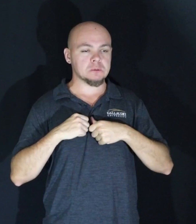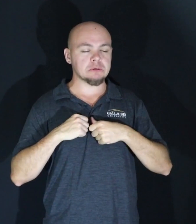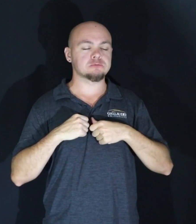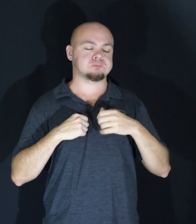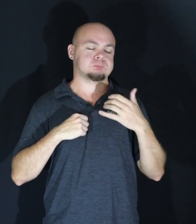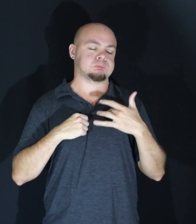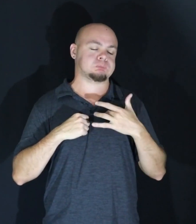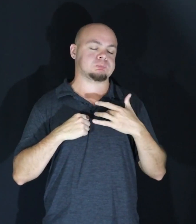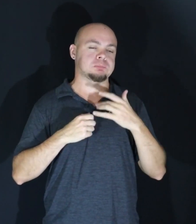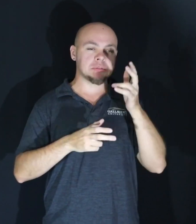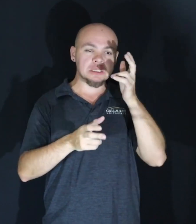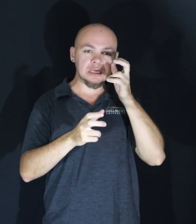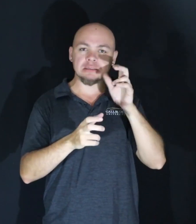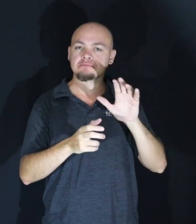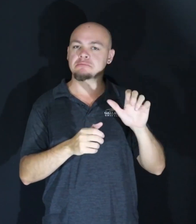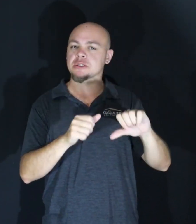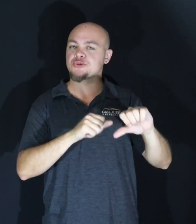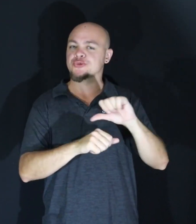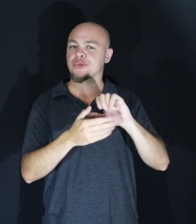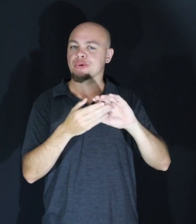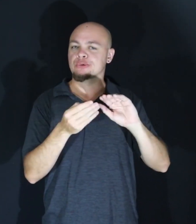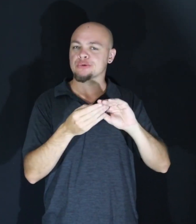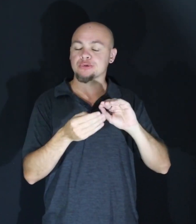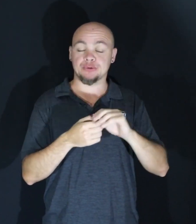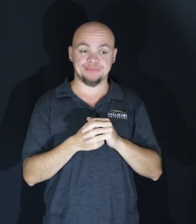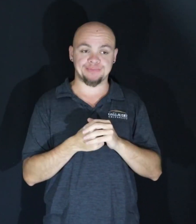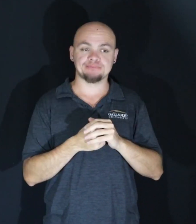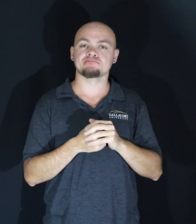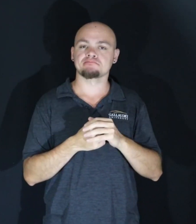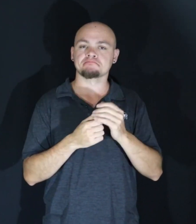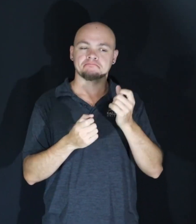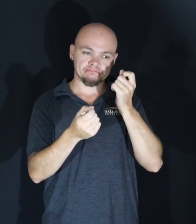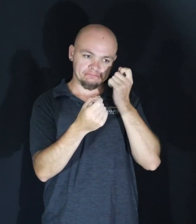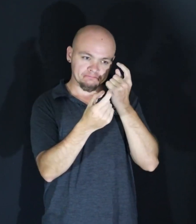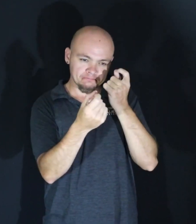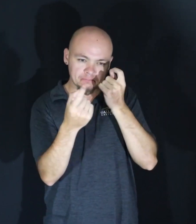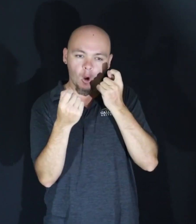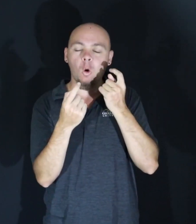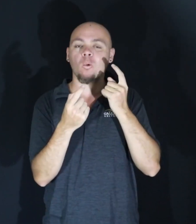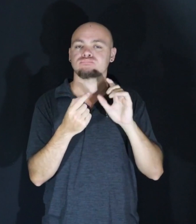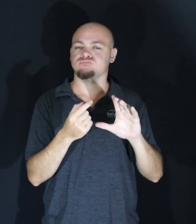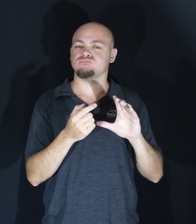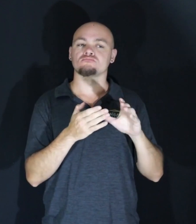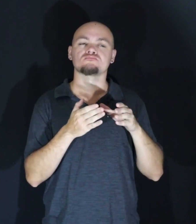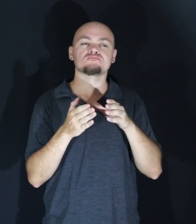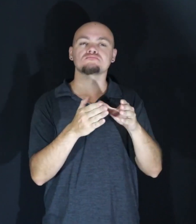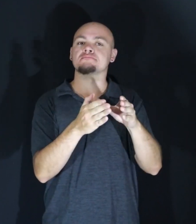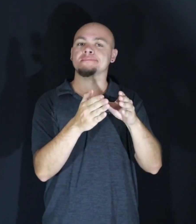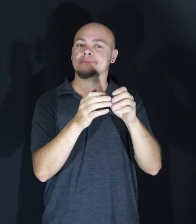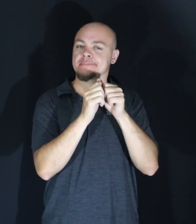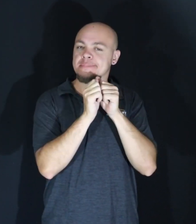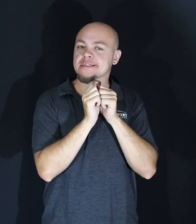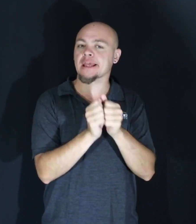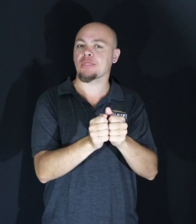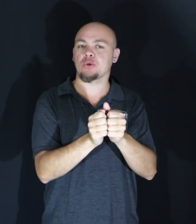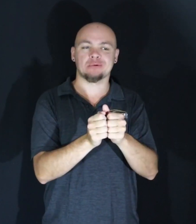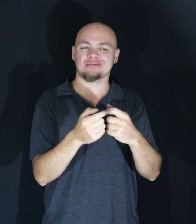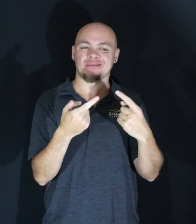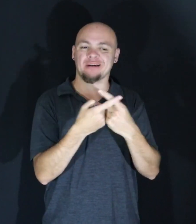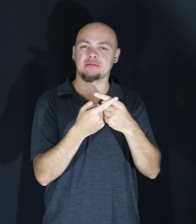deeply listen to each other's stories. Through mutual understanding, they forged a path together beyond